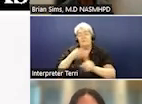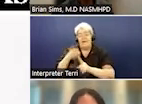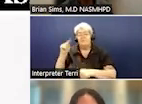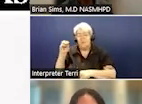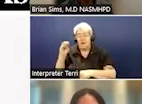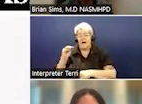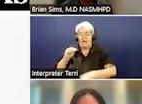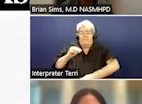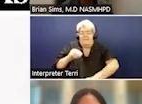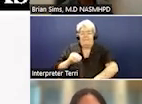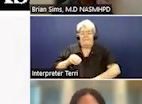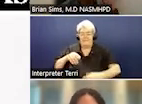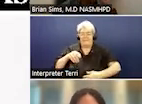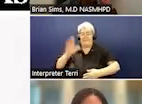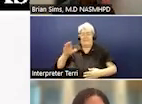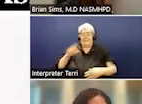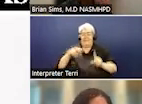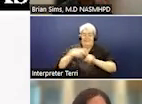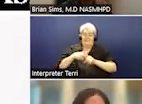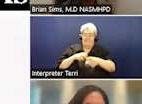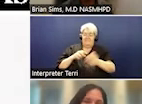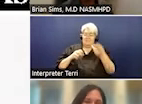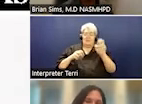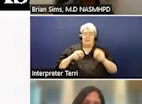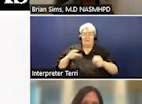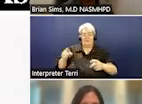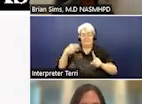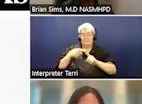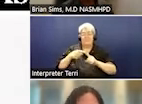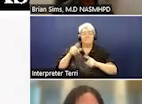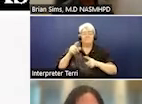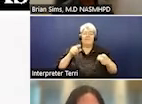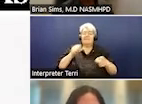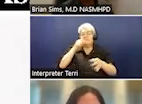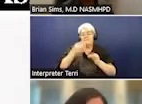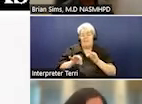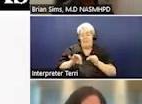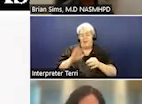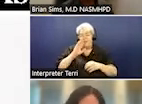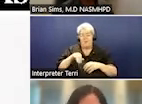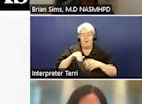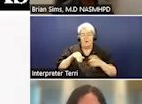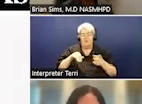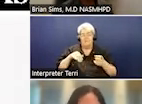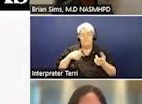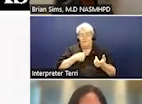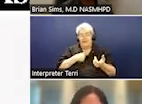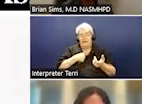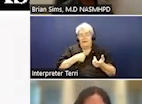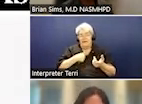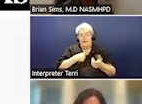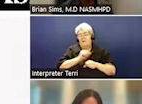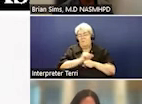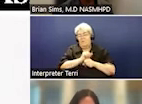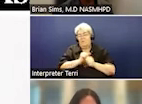Can I do that? Sure. Okay. This is unfair, though, Yeah. because I work with